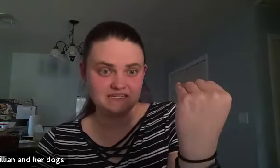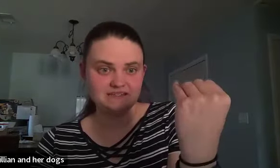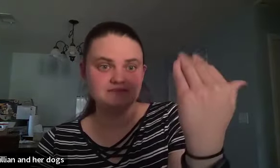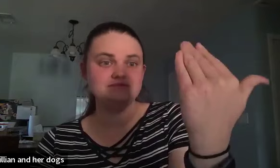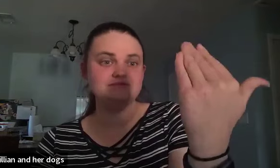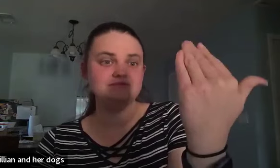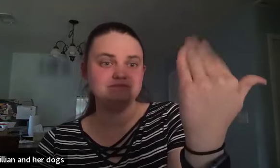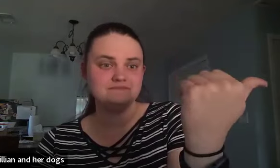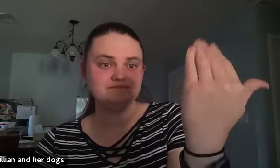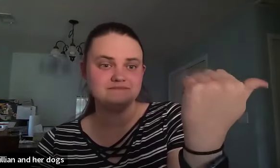15.